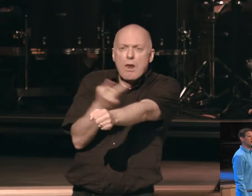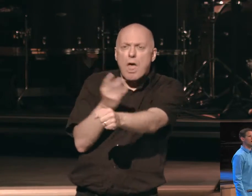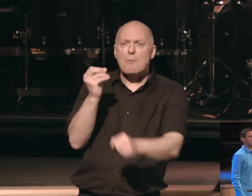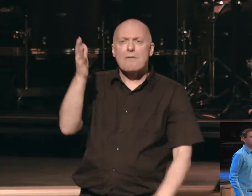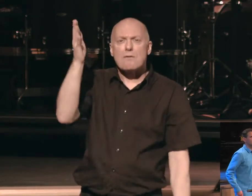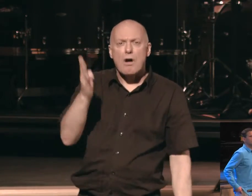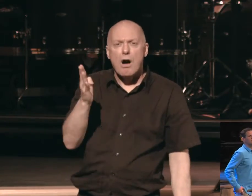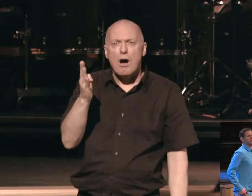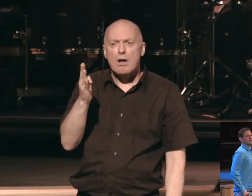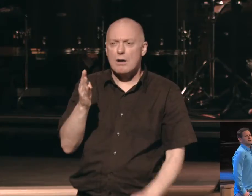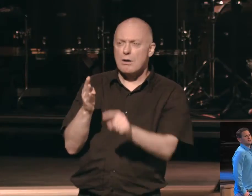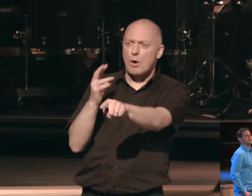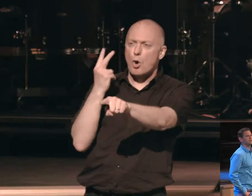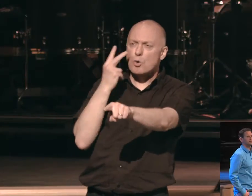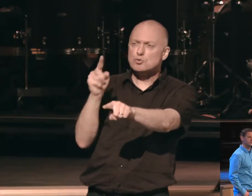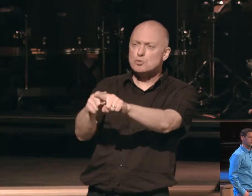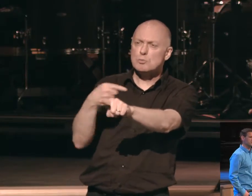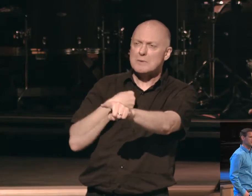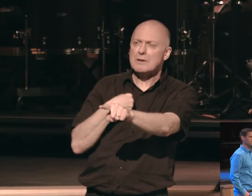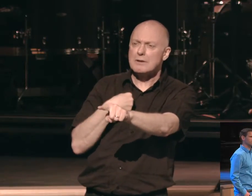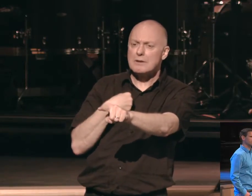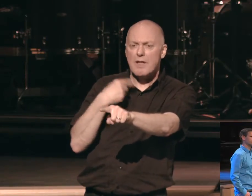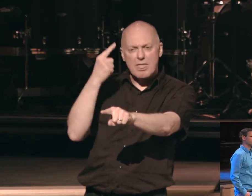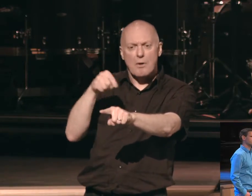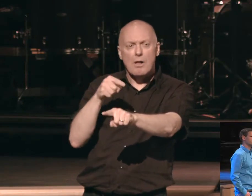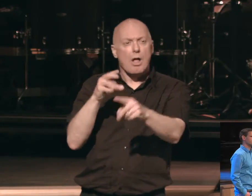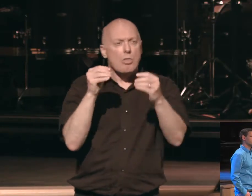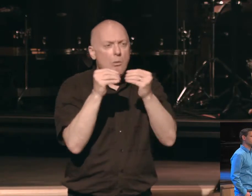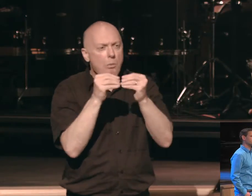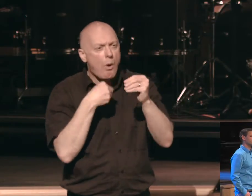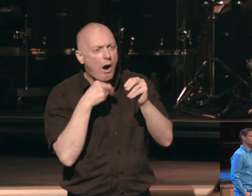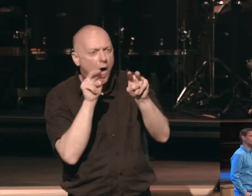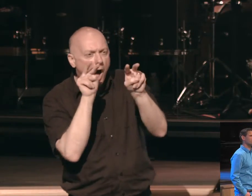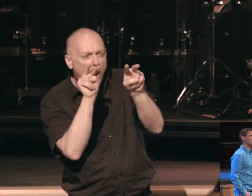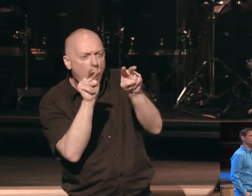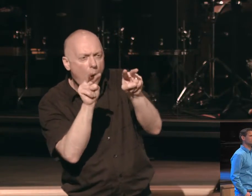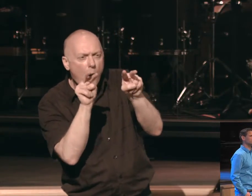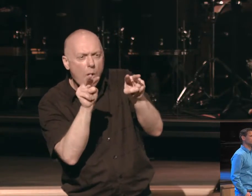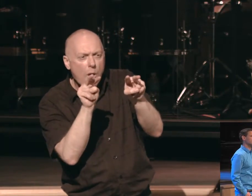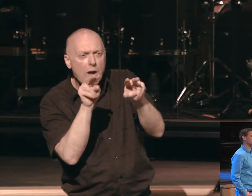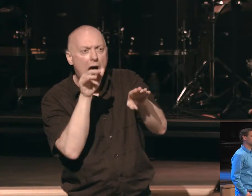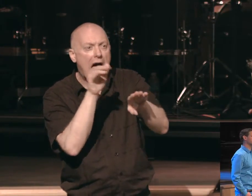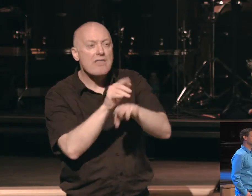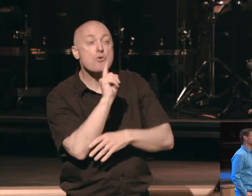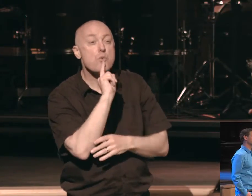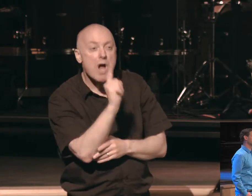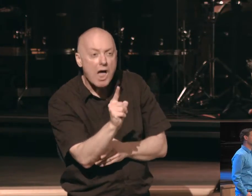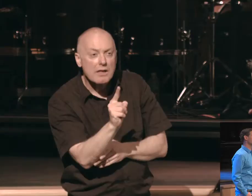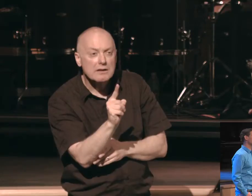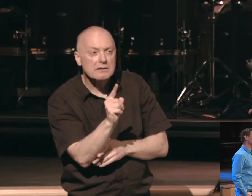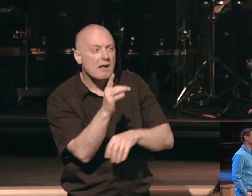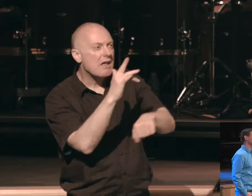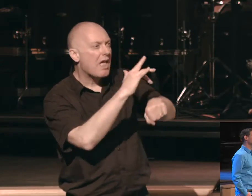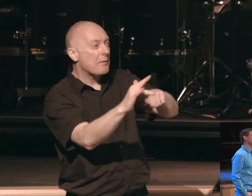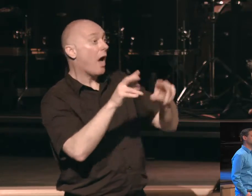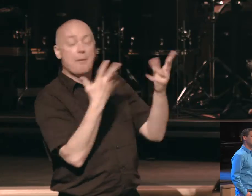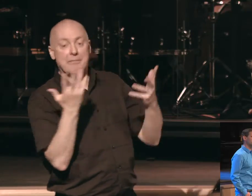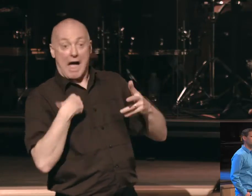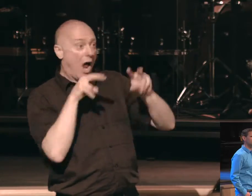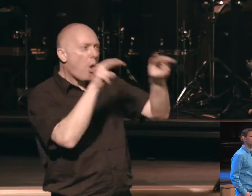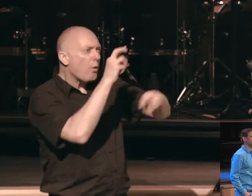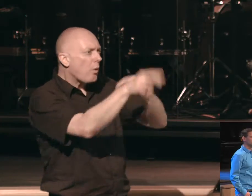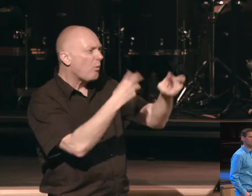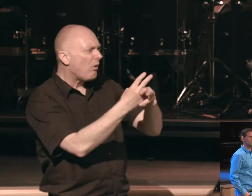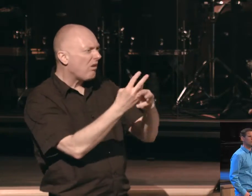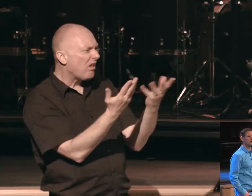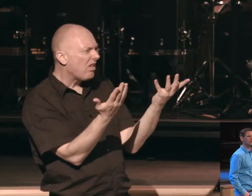Lamb of God looks to me. Think about that. The more I look at the reality and the